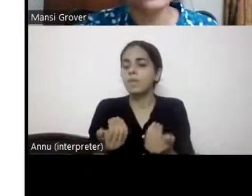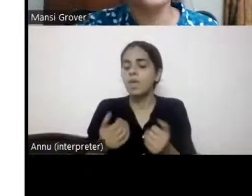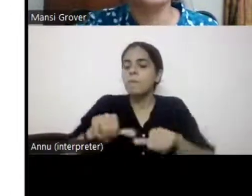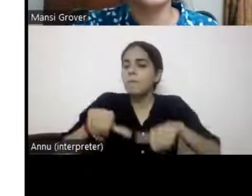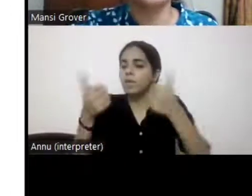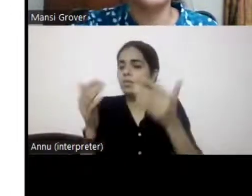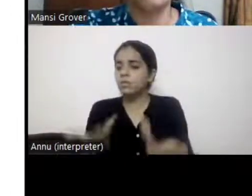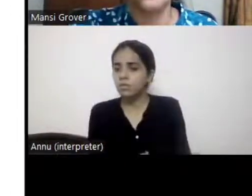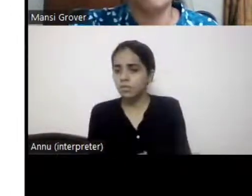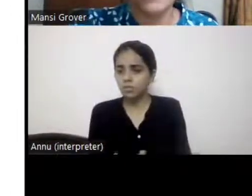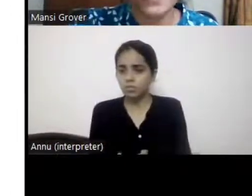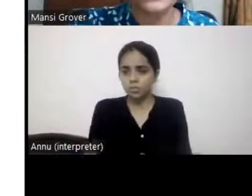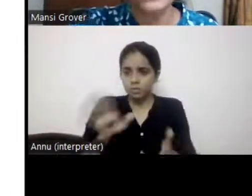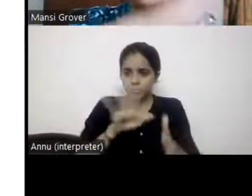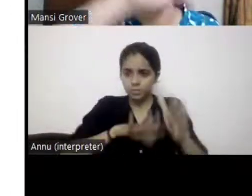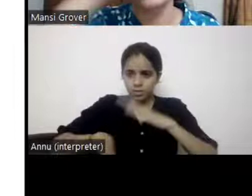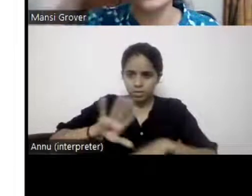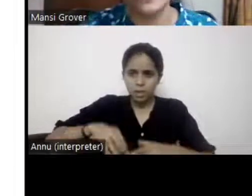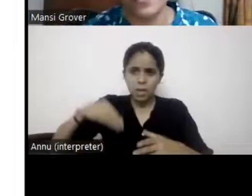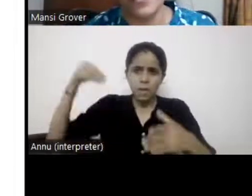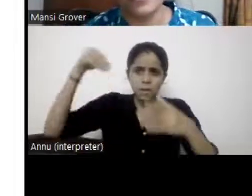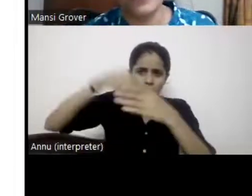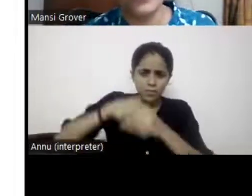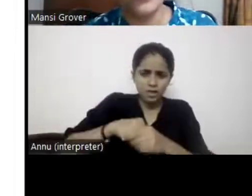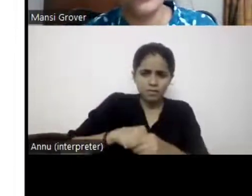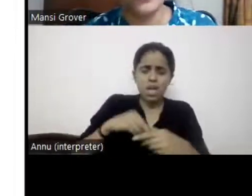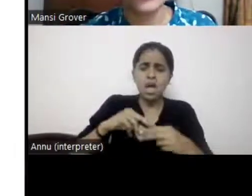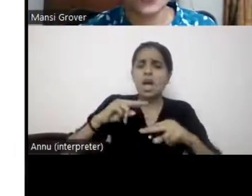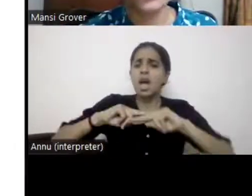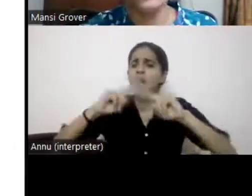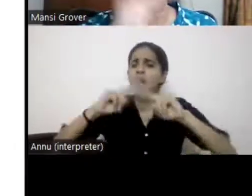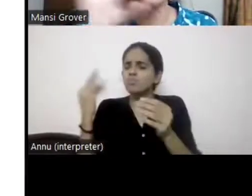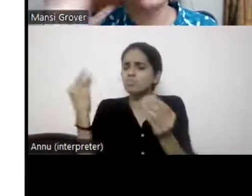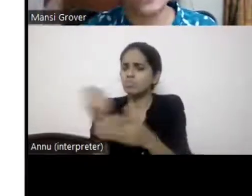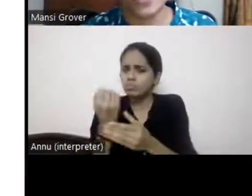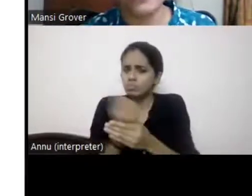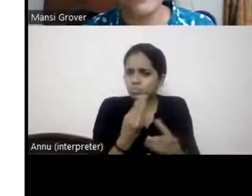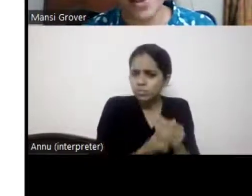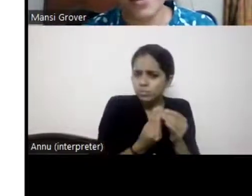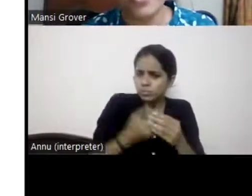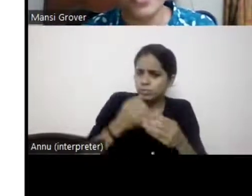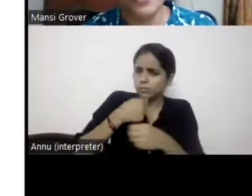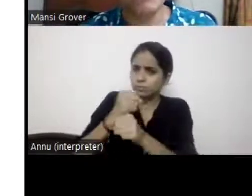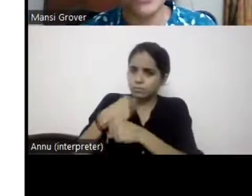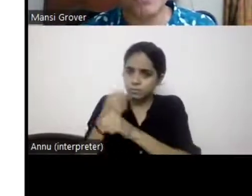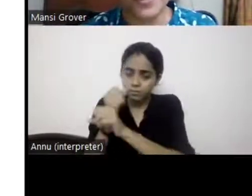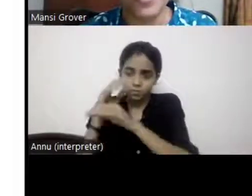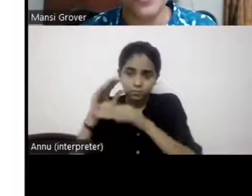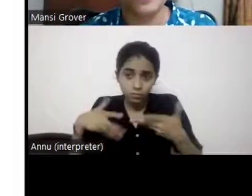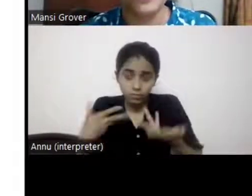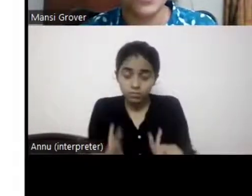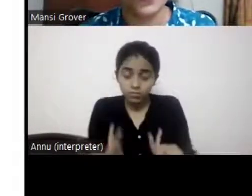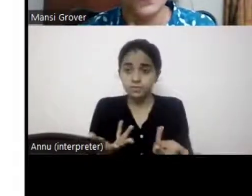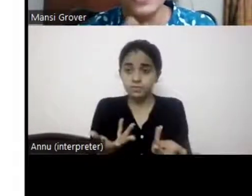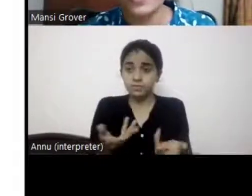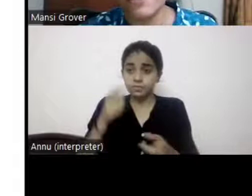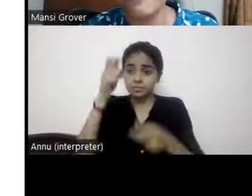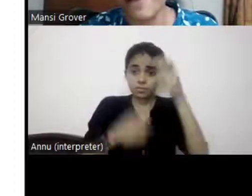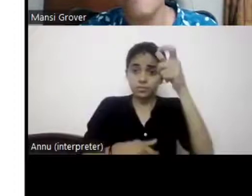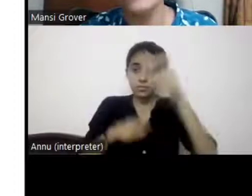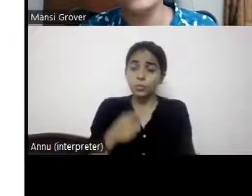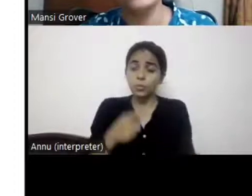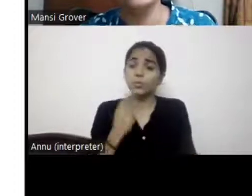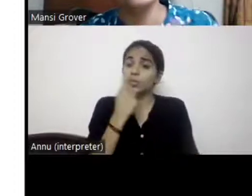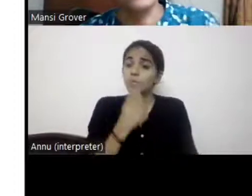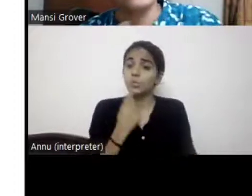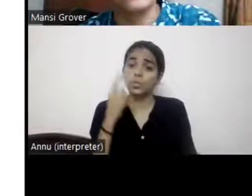basically, you are trying to bring that order there, that social order there, where people who are deaf